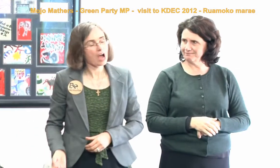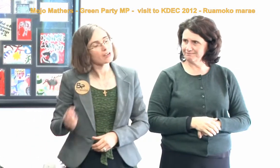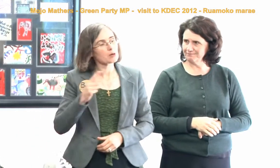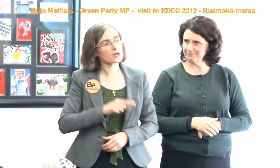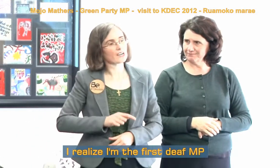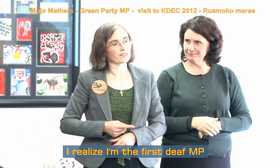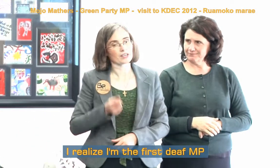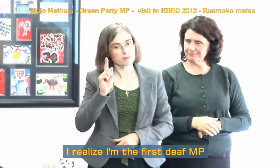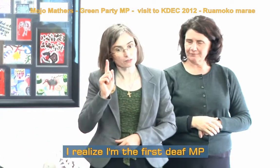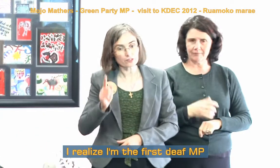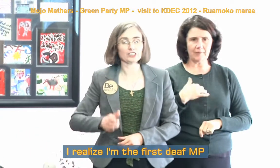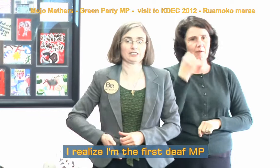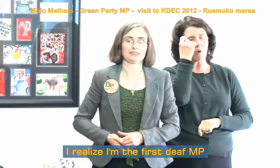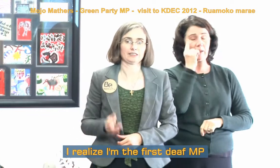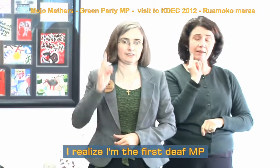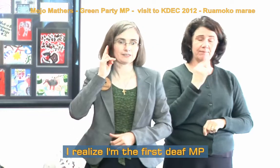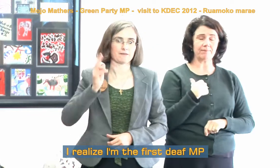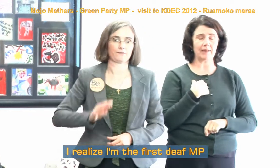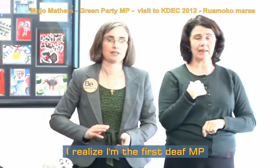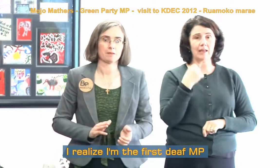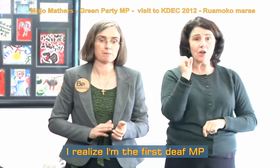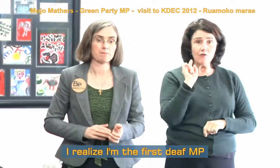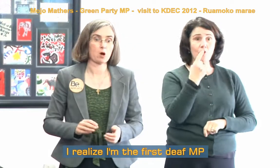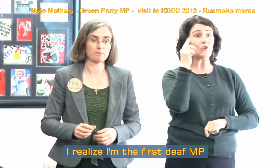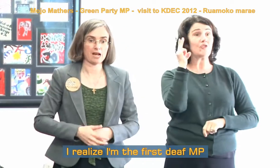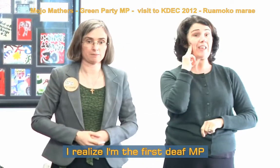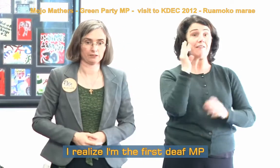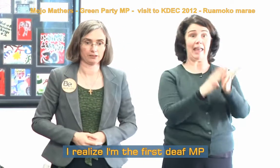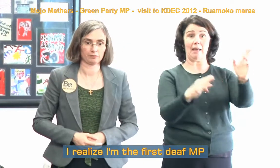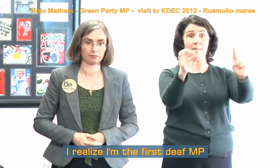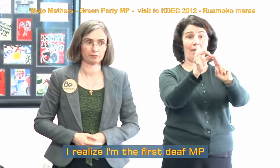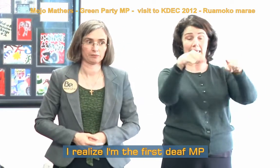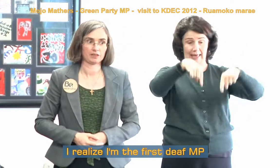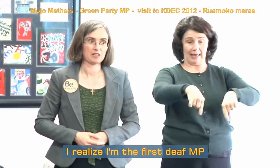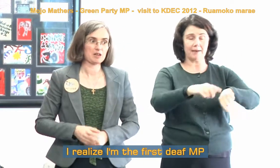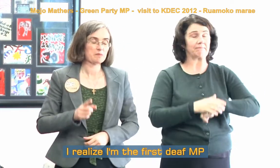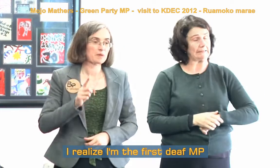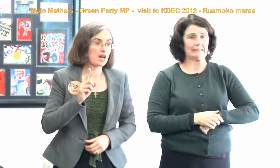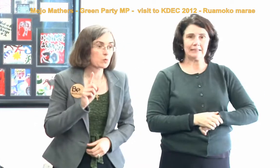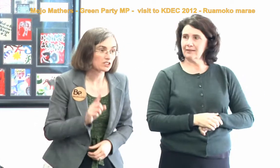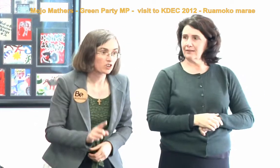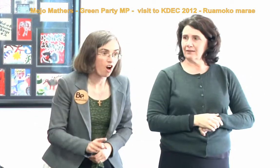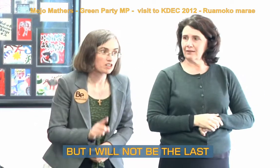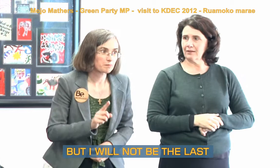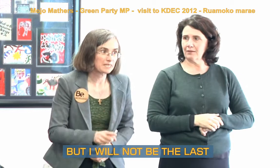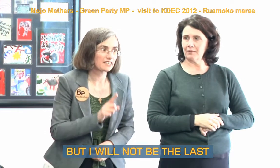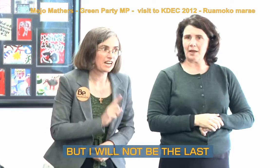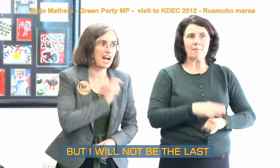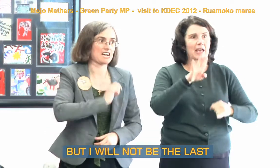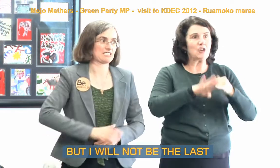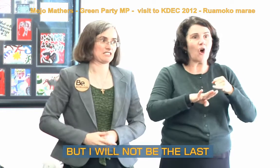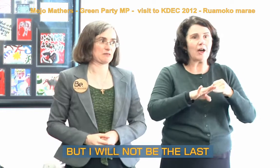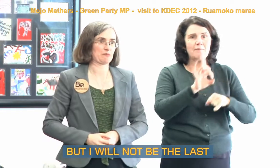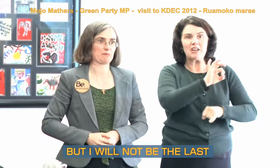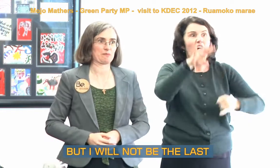I am aware that I am the fifth or sixth member of parliament, but I will not be